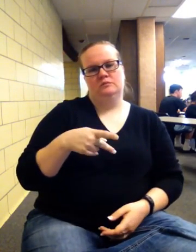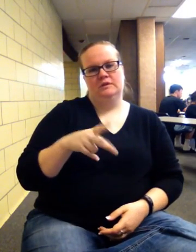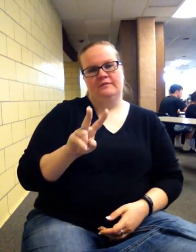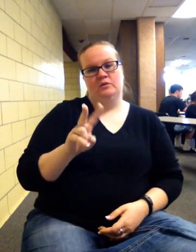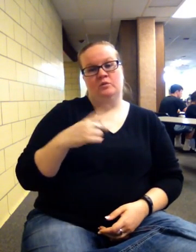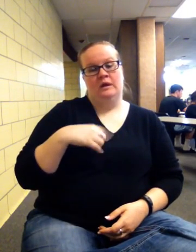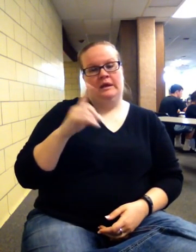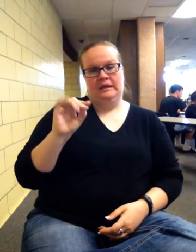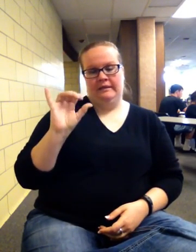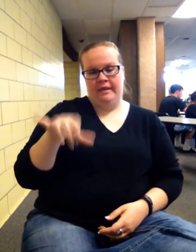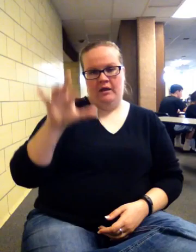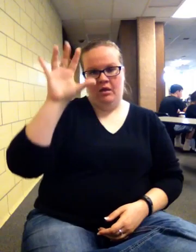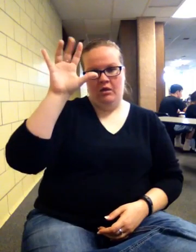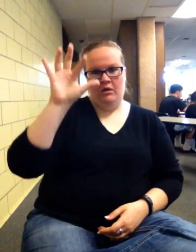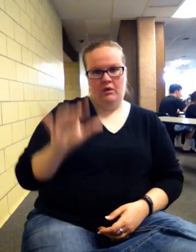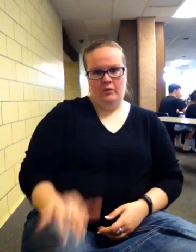all the way down to number 8.